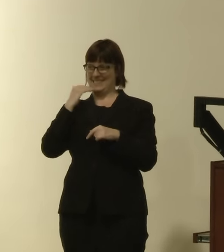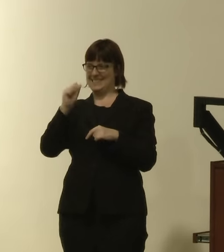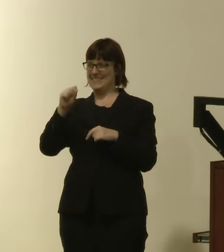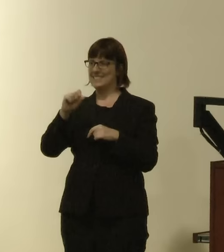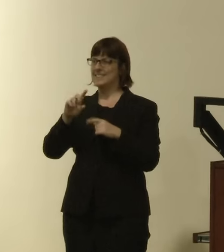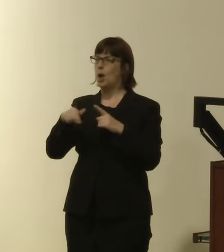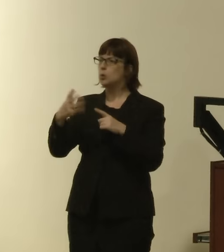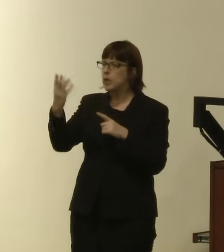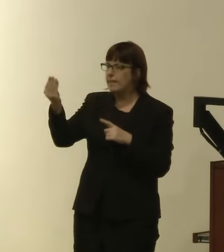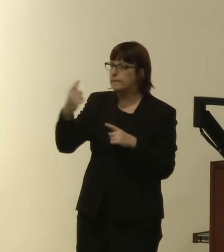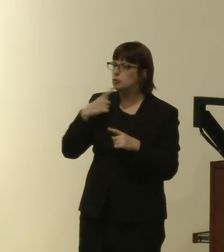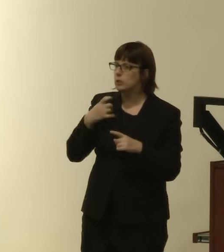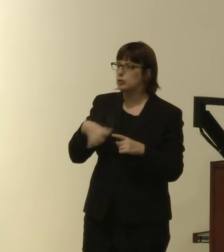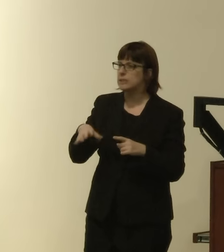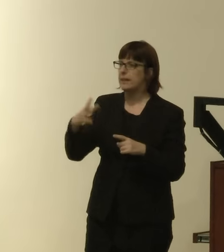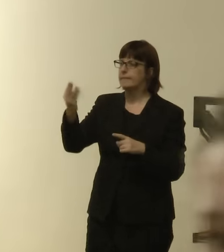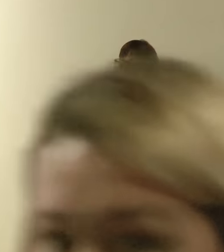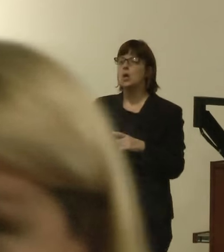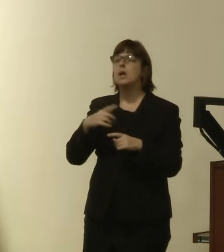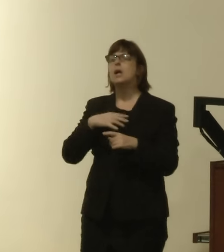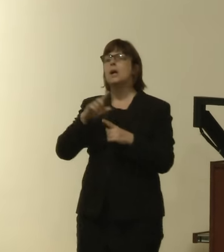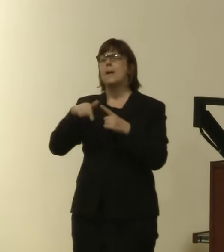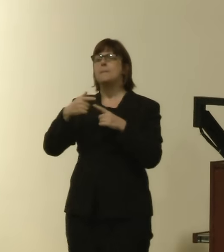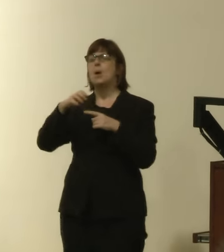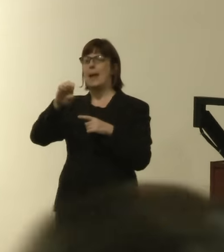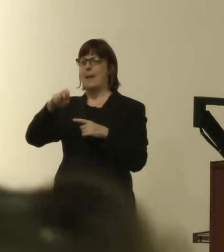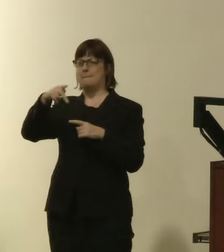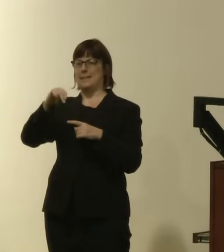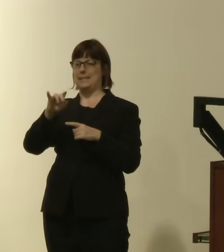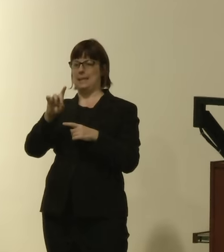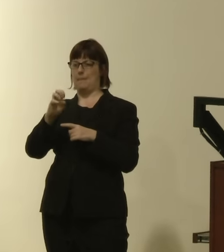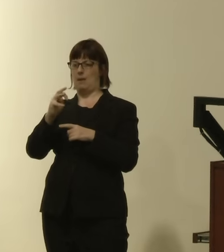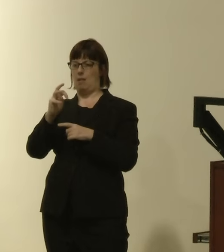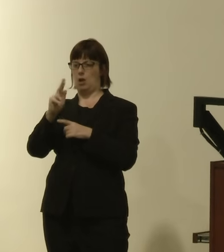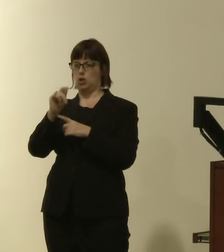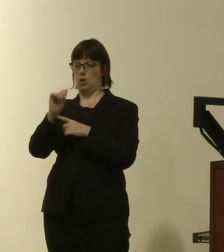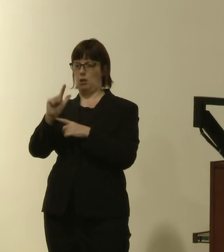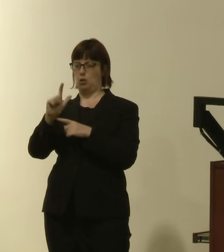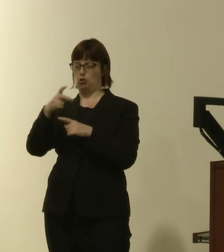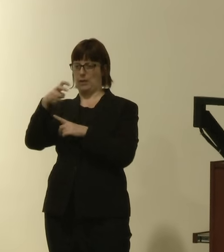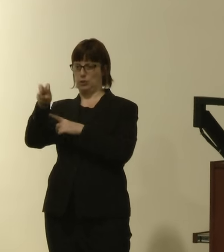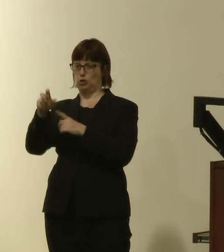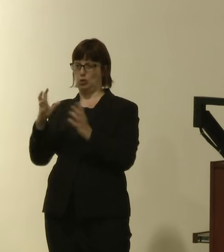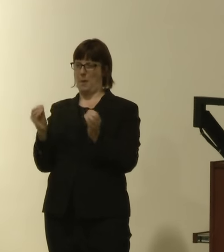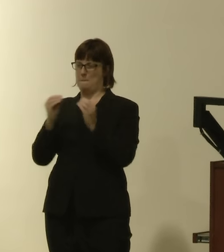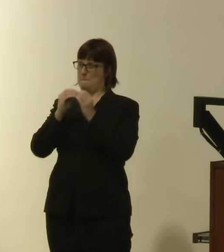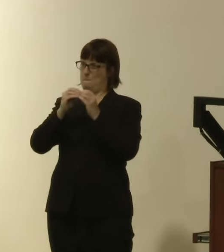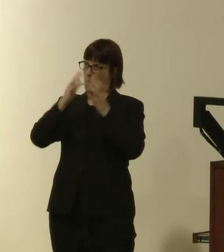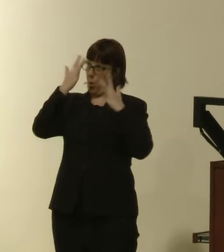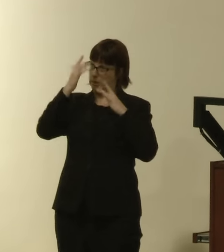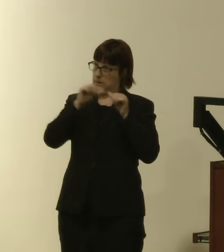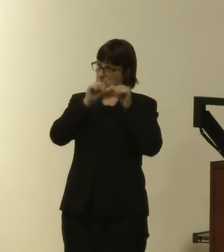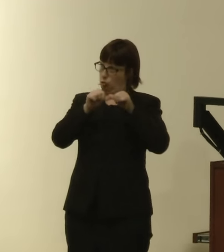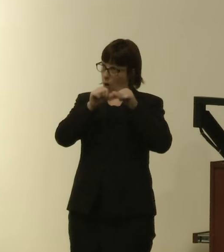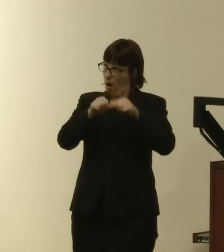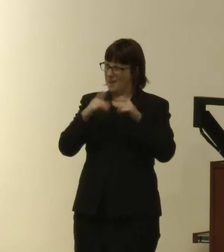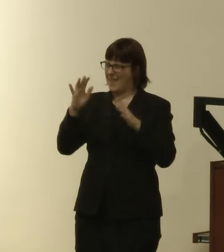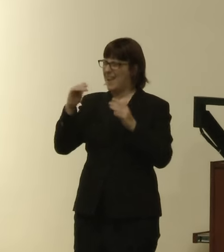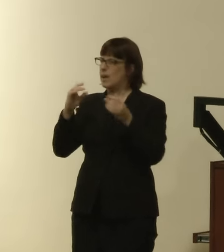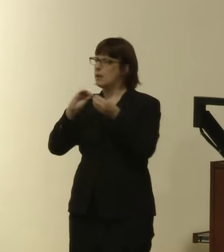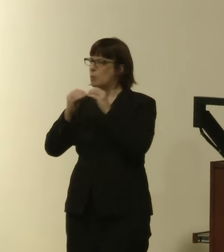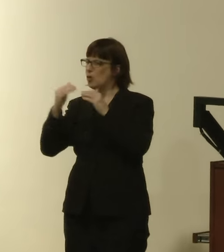the epidemiological she left. Transition that we oh, are, yeah. Mr. Malloy. How there's more chronic diseases, and especially